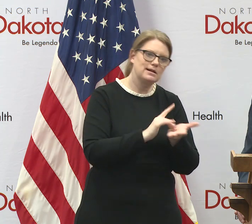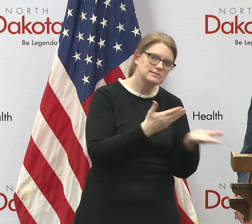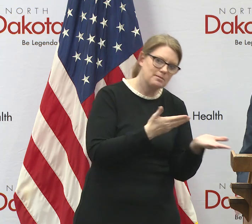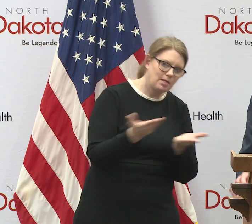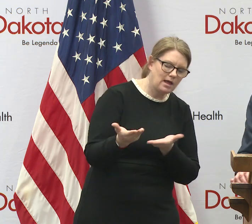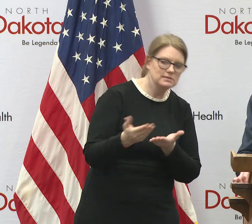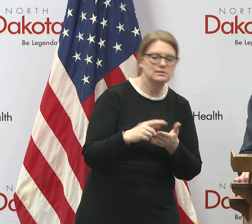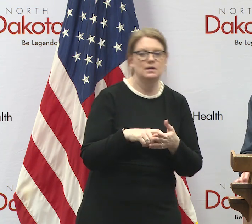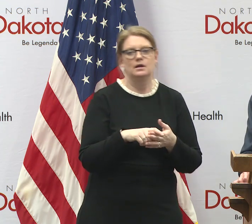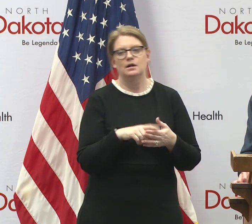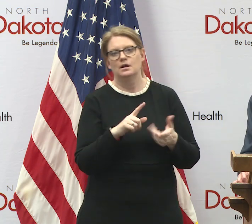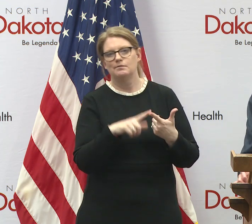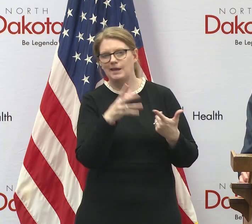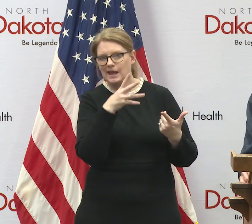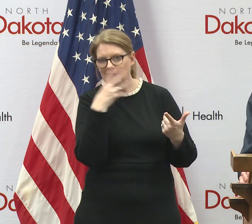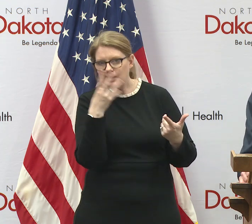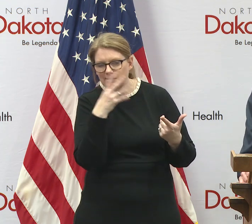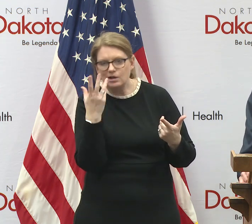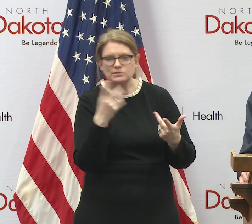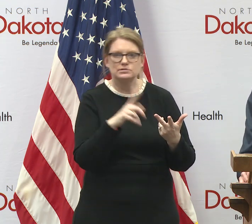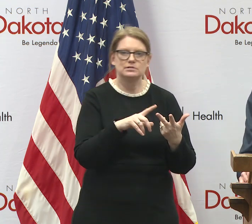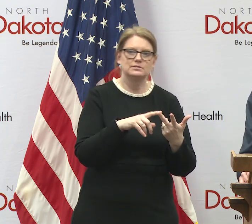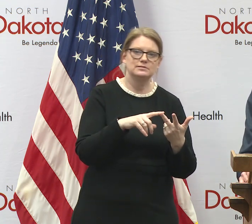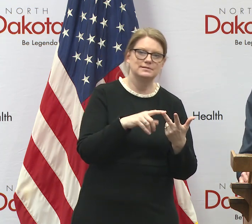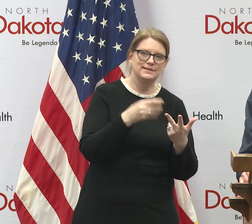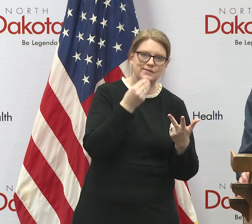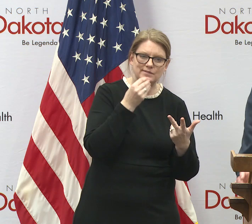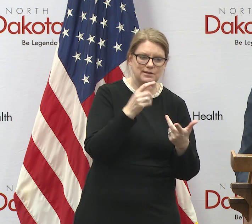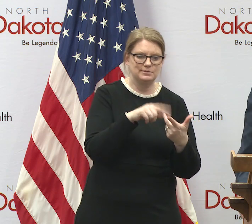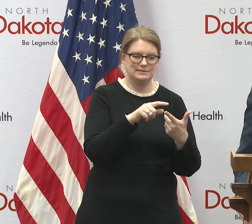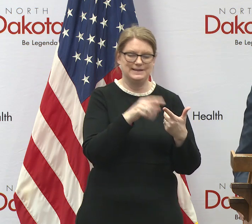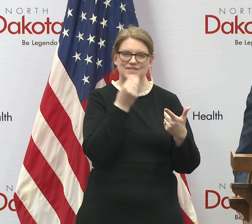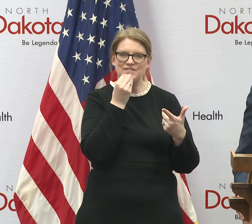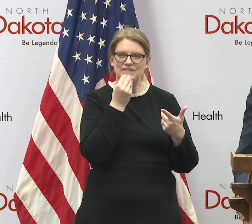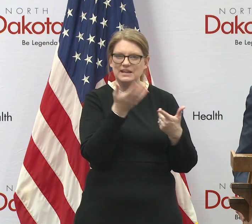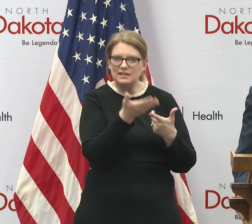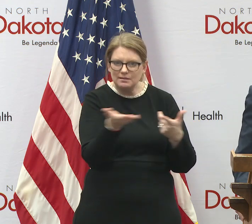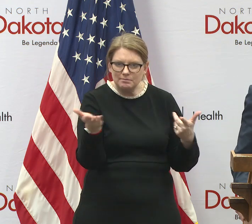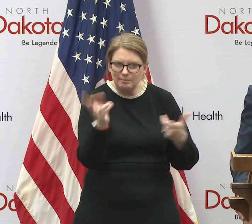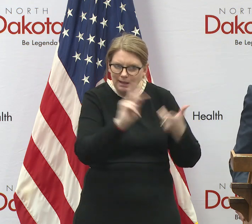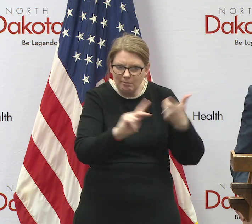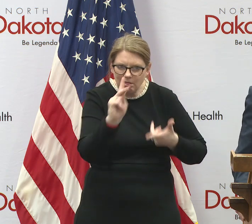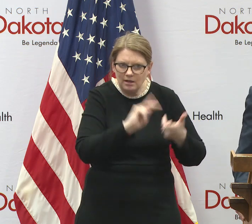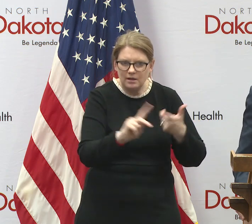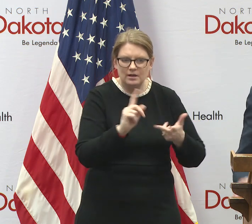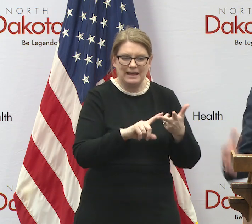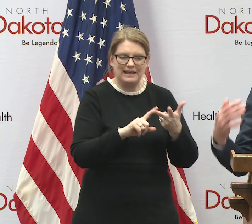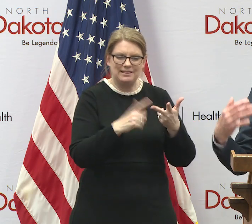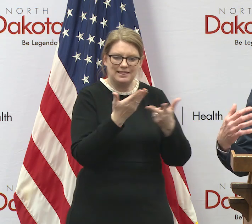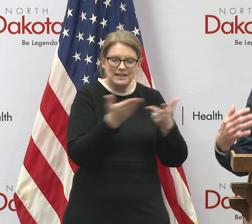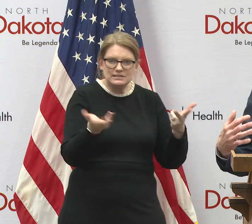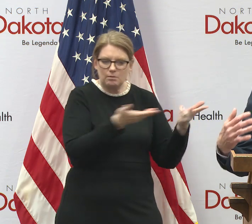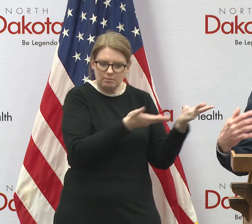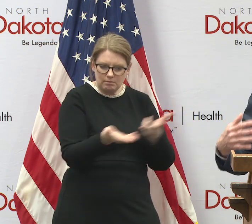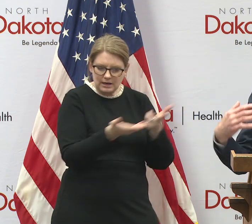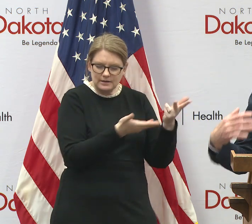that's agricultural commodities to help feed the nation, or other essential goods that we're trying to resupply the supply chain